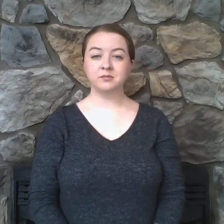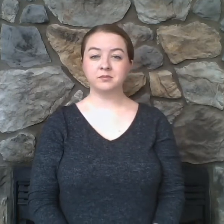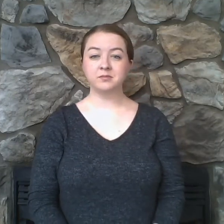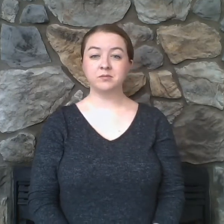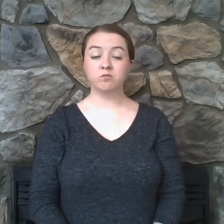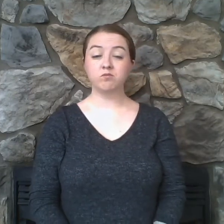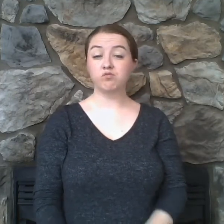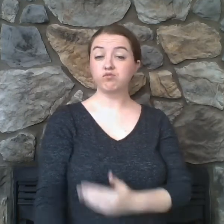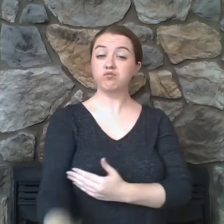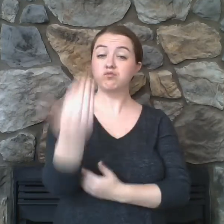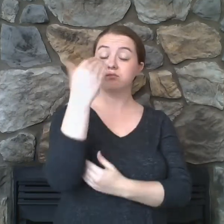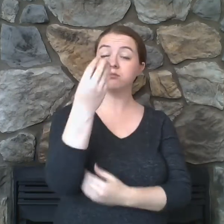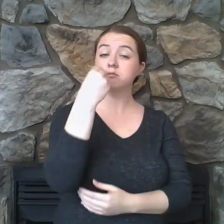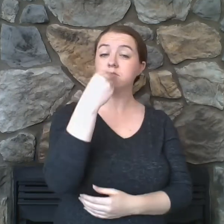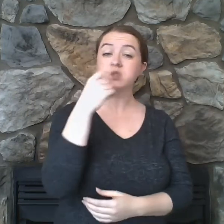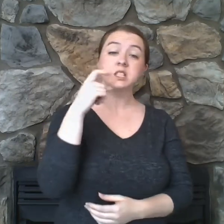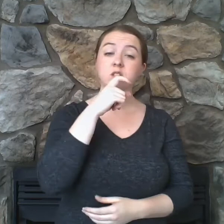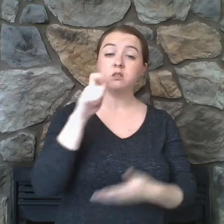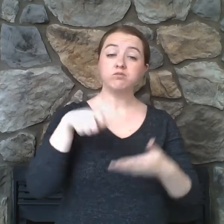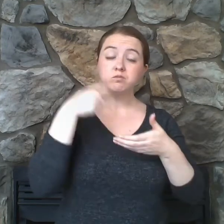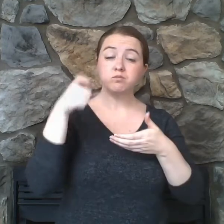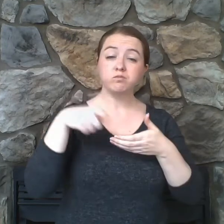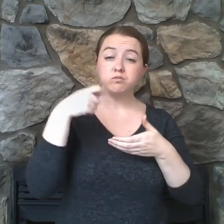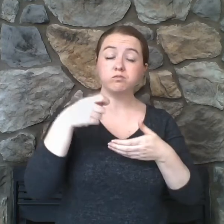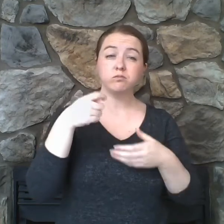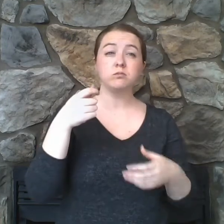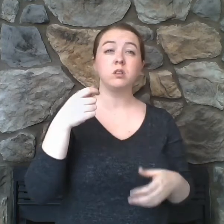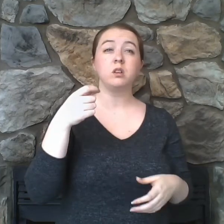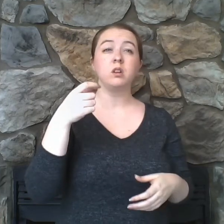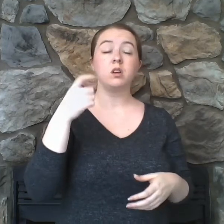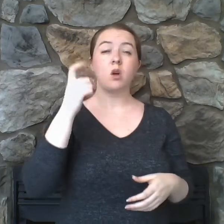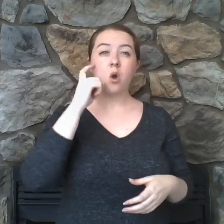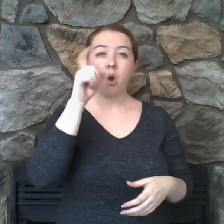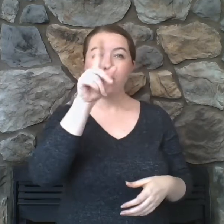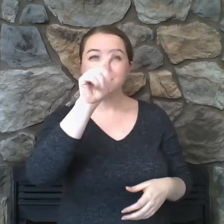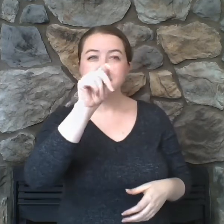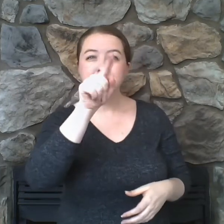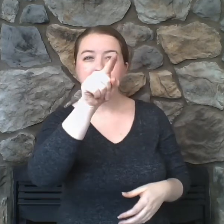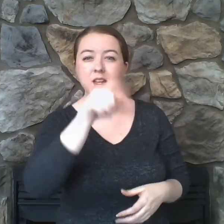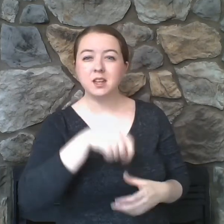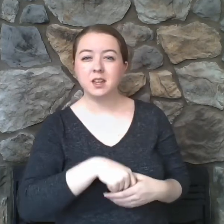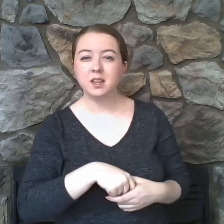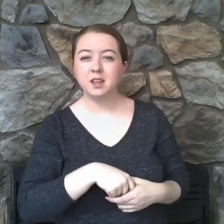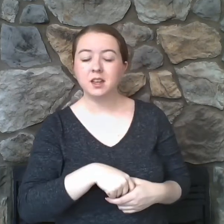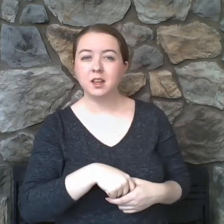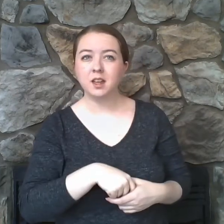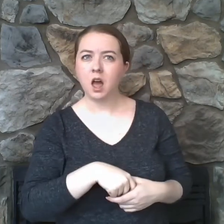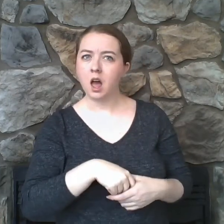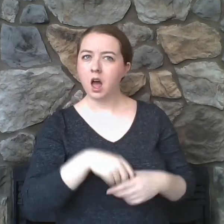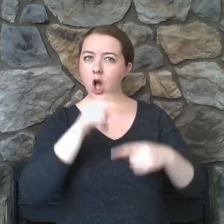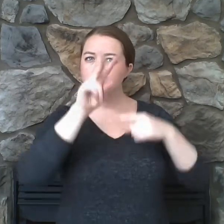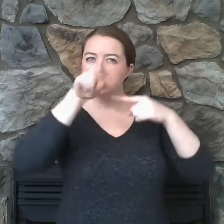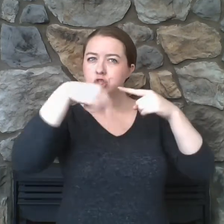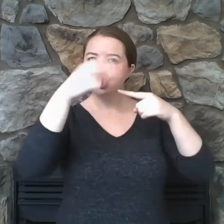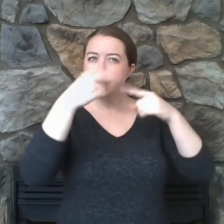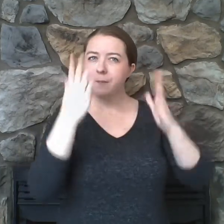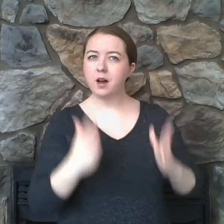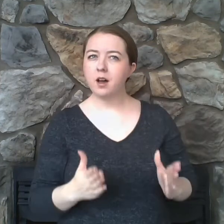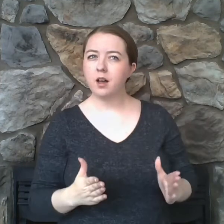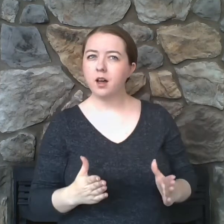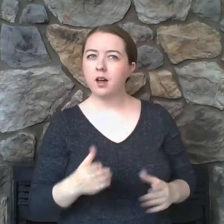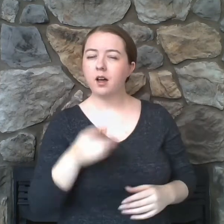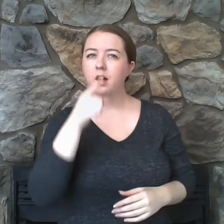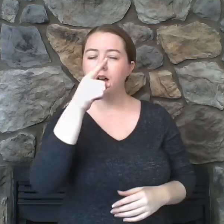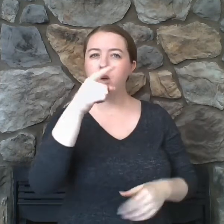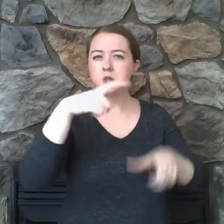As she ate her morning cereal, something on TV caught Zoe's eye. A gymnast